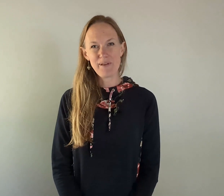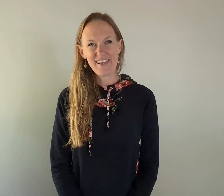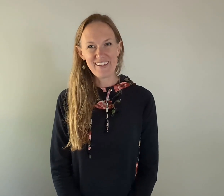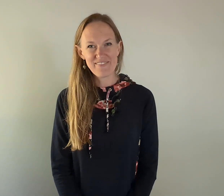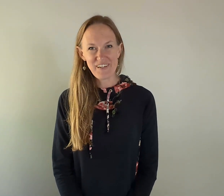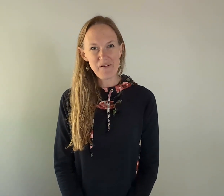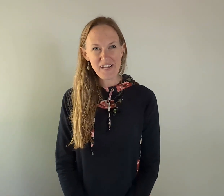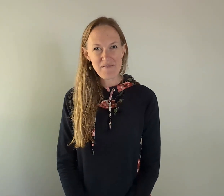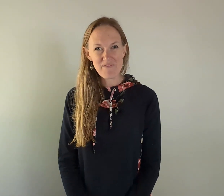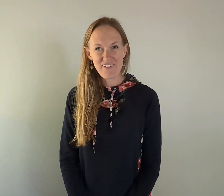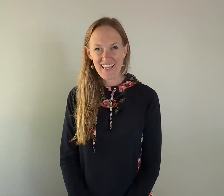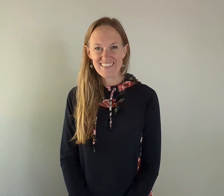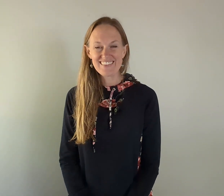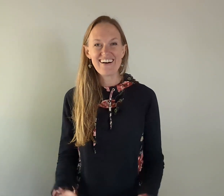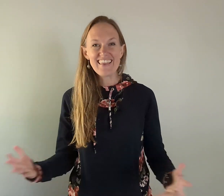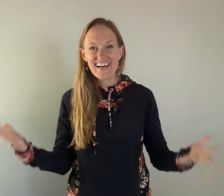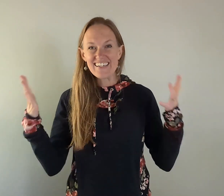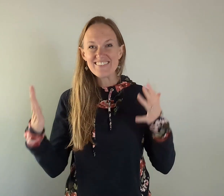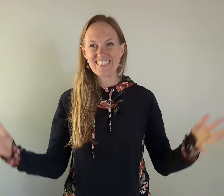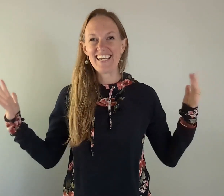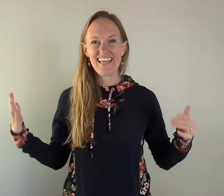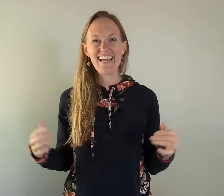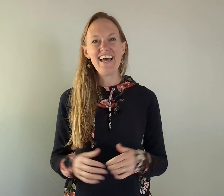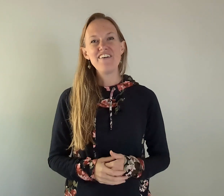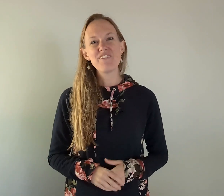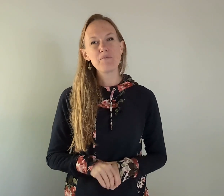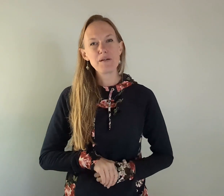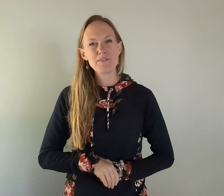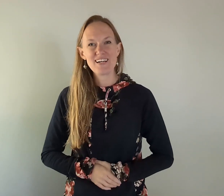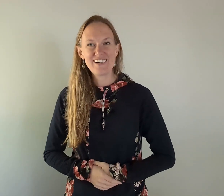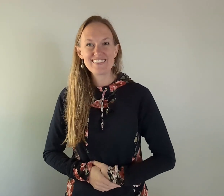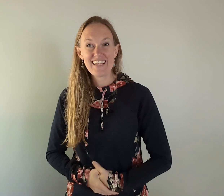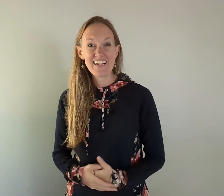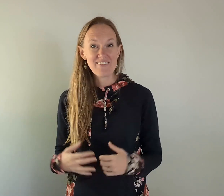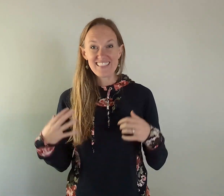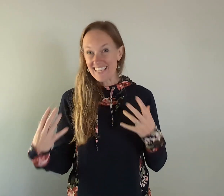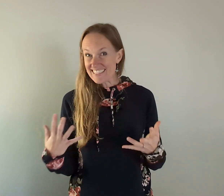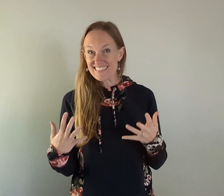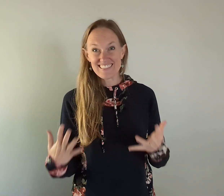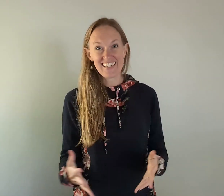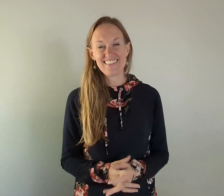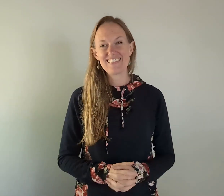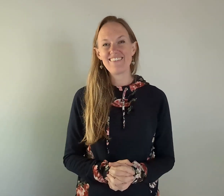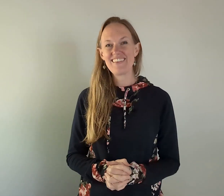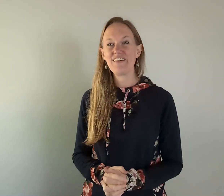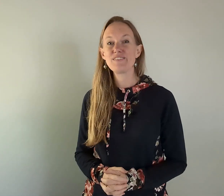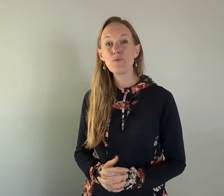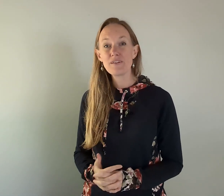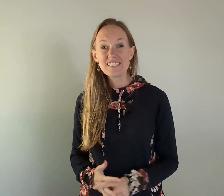big Phil Wickham fan. So I love signing Phil Wickham songs, and I'm excited to sign this song with you. So there is